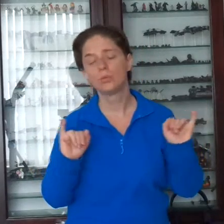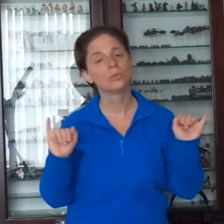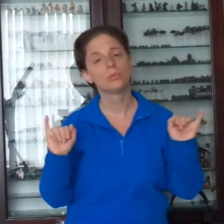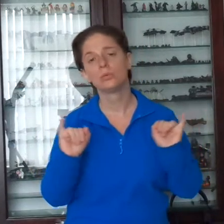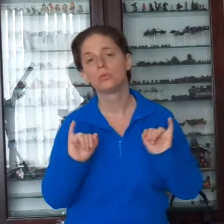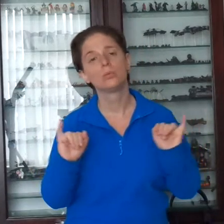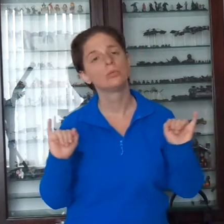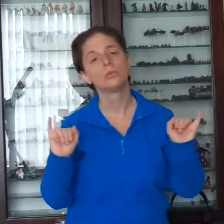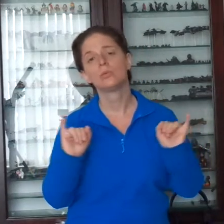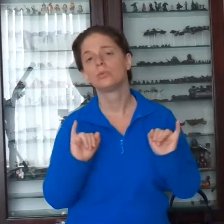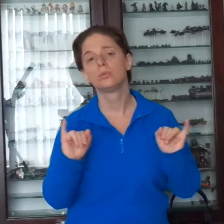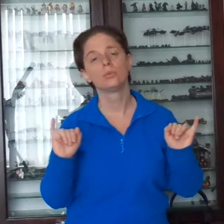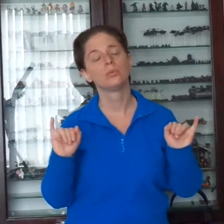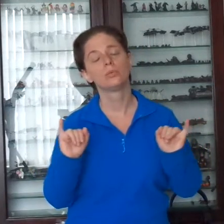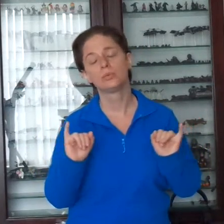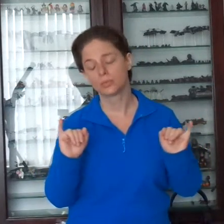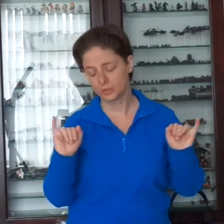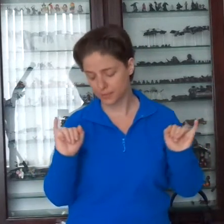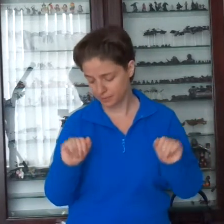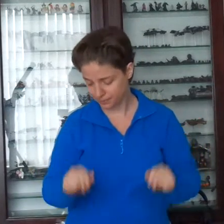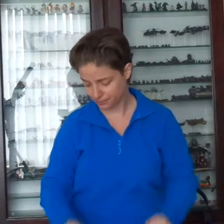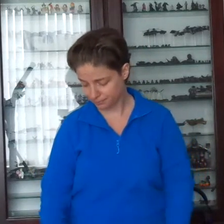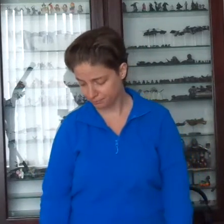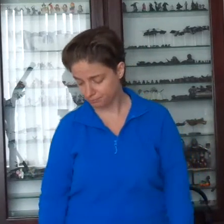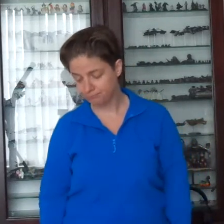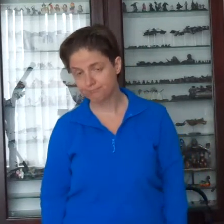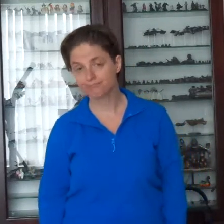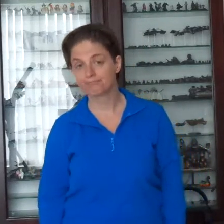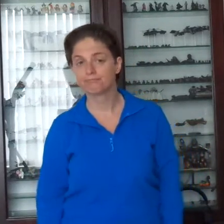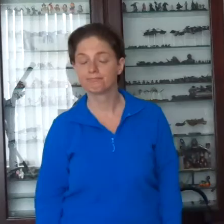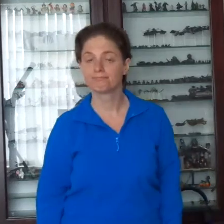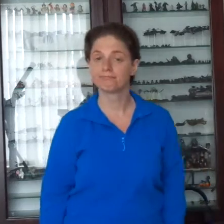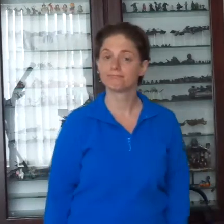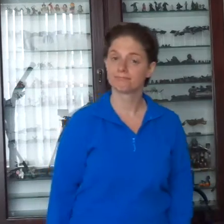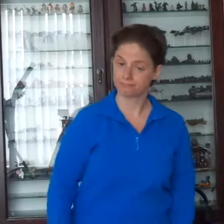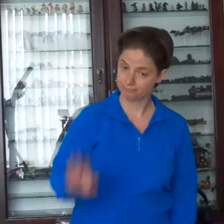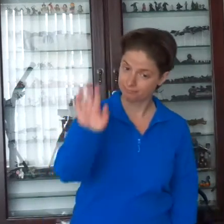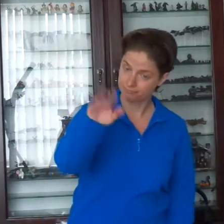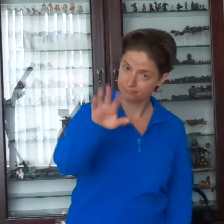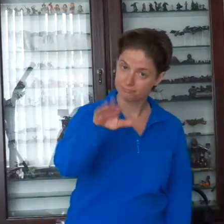if